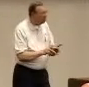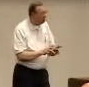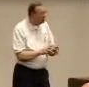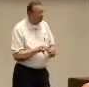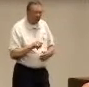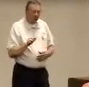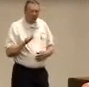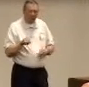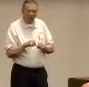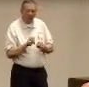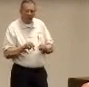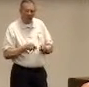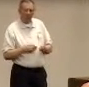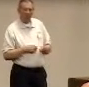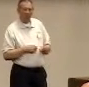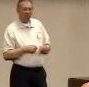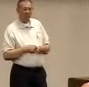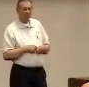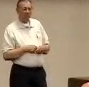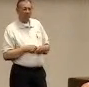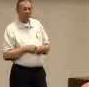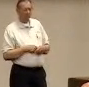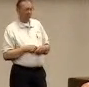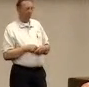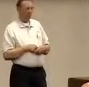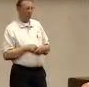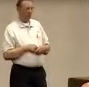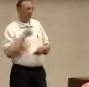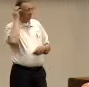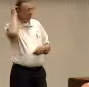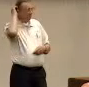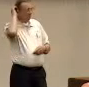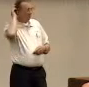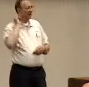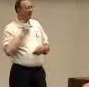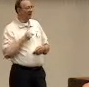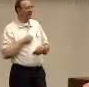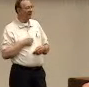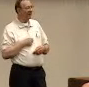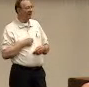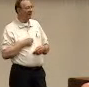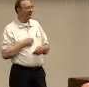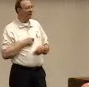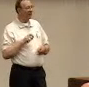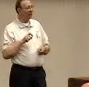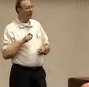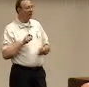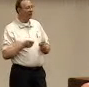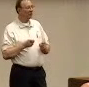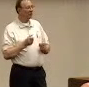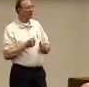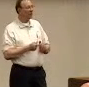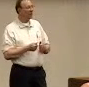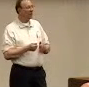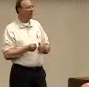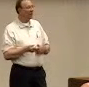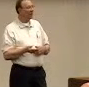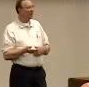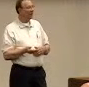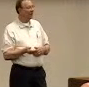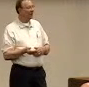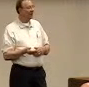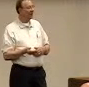You mean they're the same person? They're the same person. Guys, this changes everything.